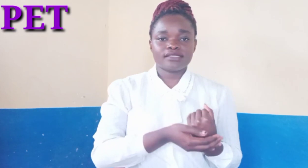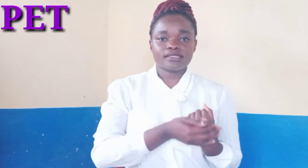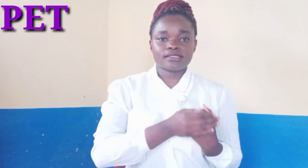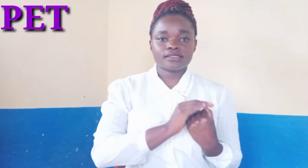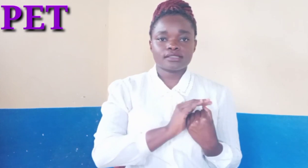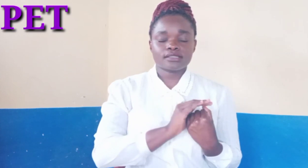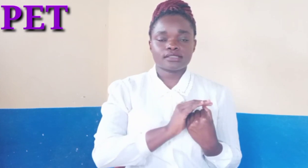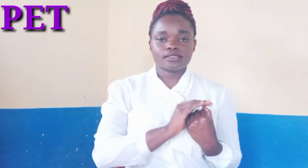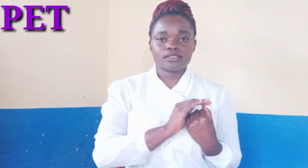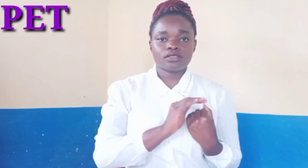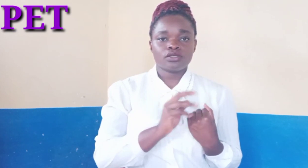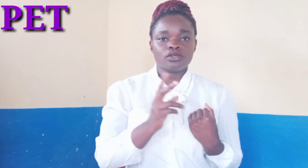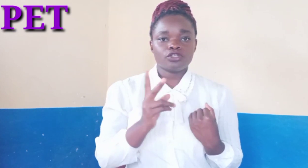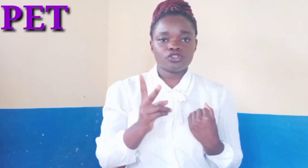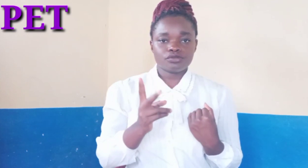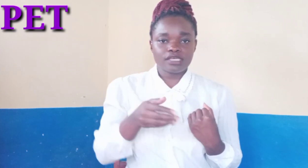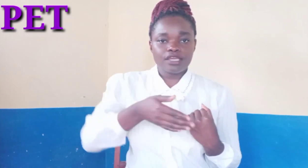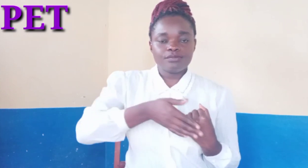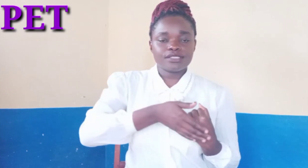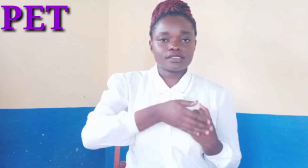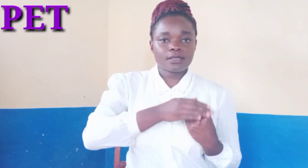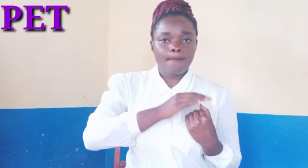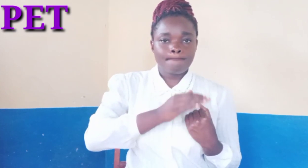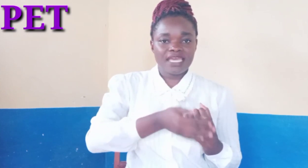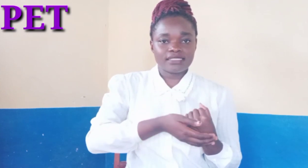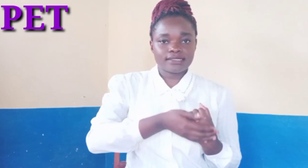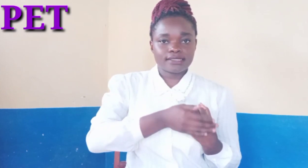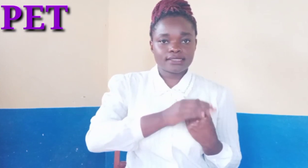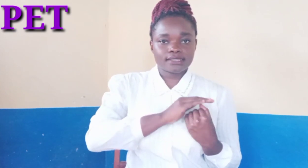Pets. Two times. Pets.